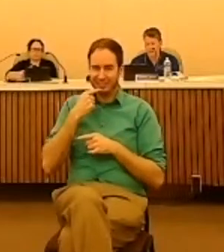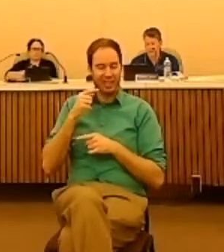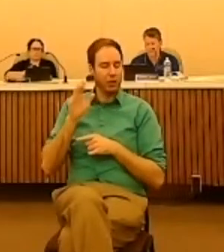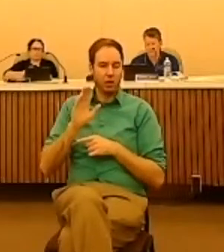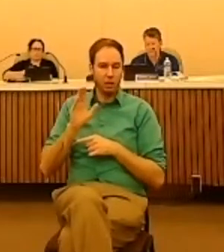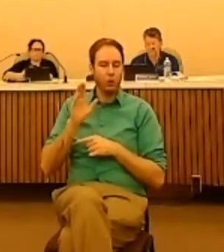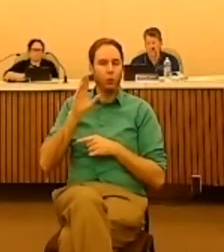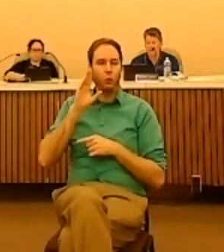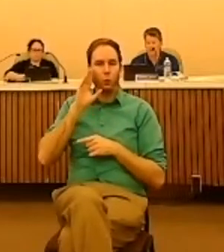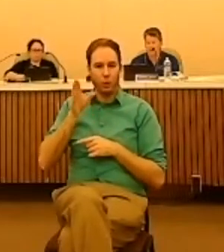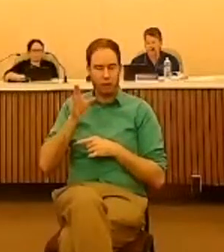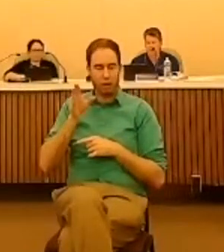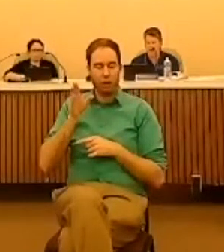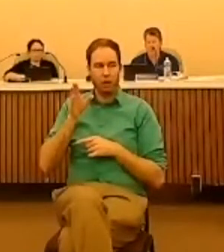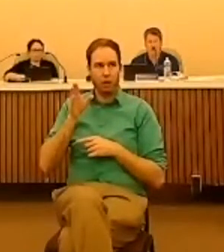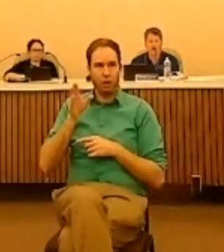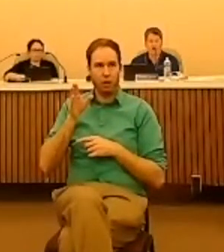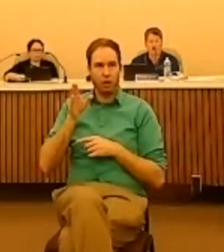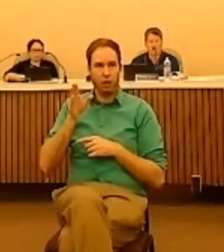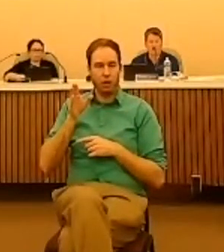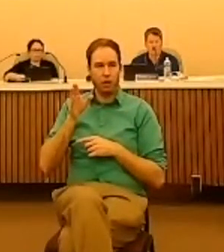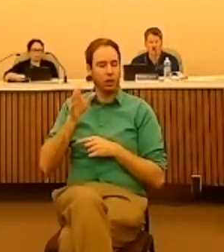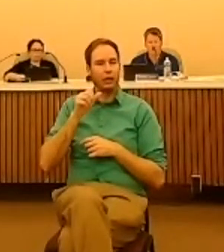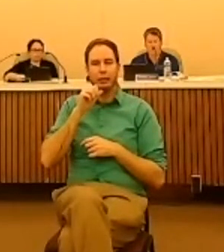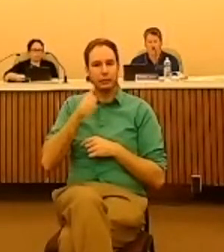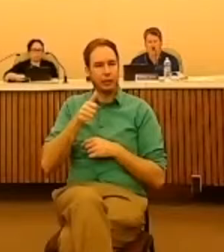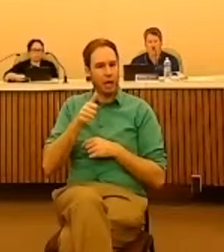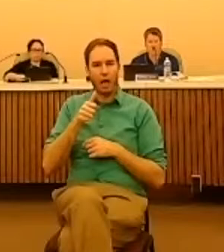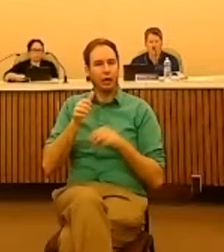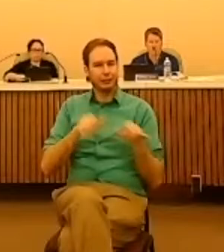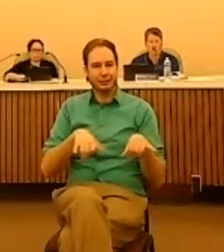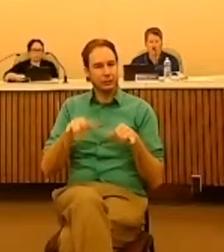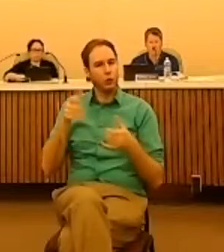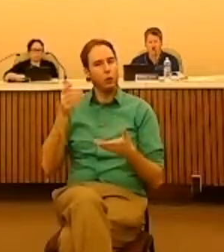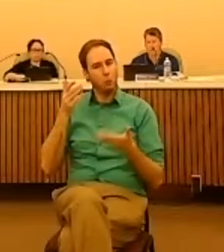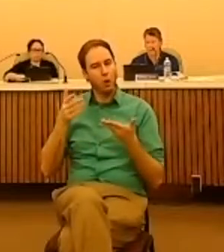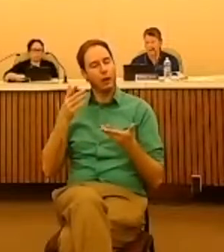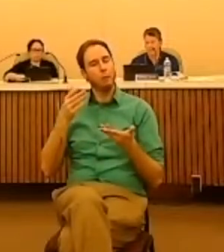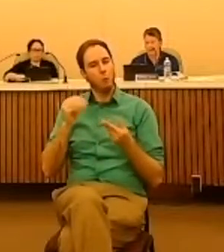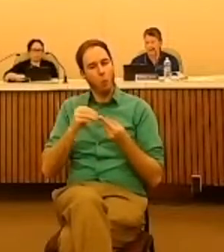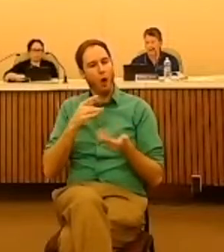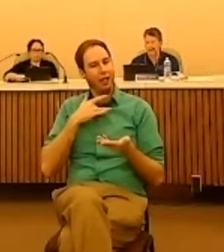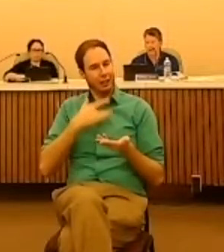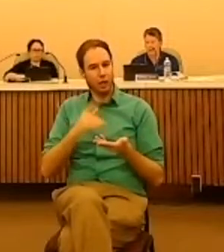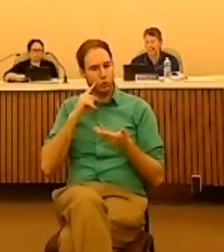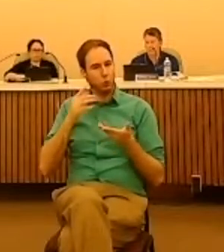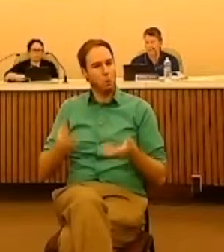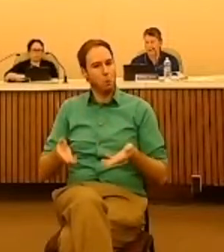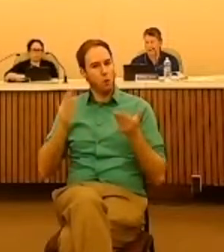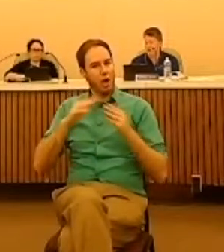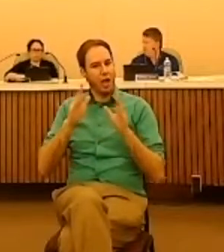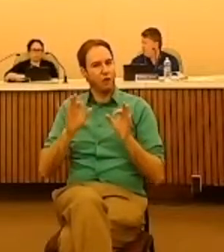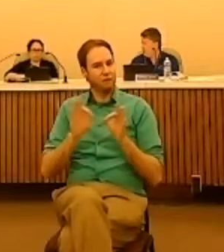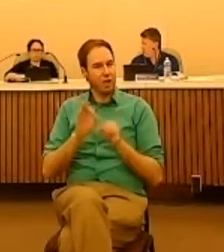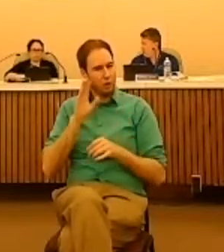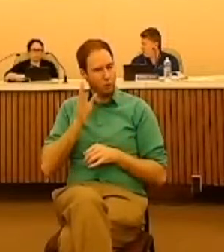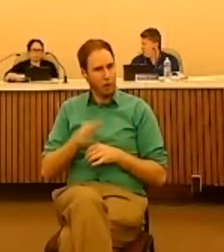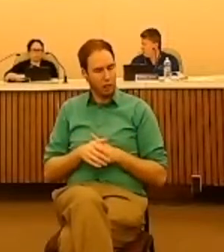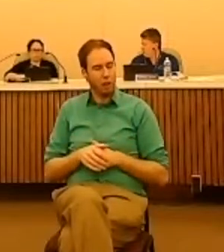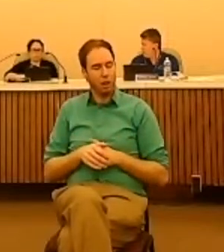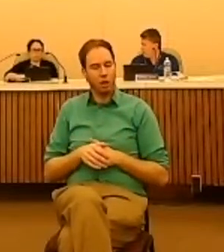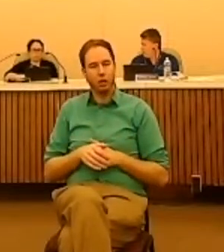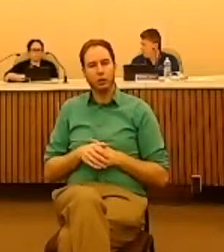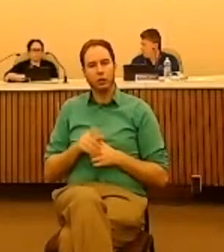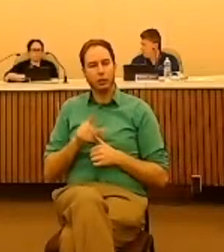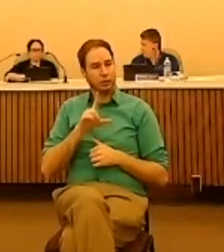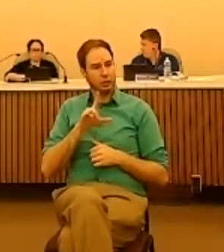that is not consistent. If anything, it'll make your homes more valuable, is what they had said.